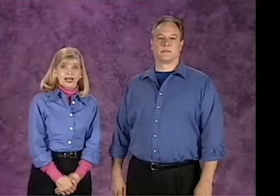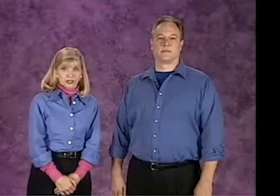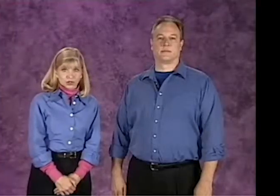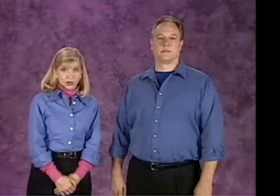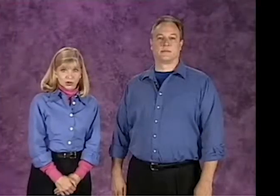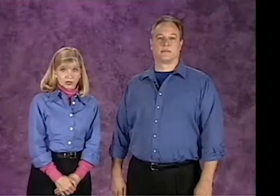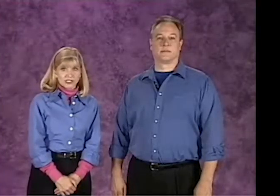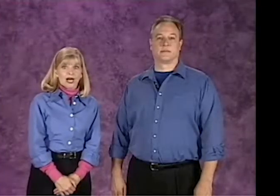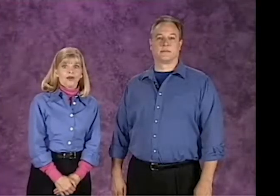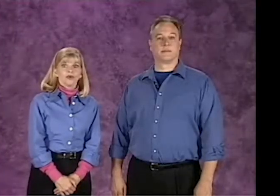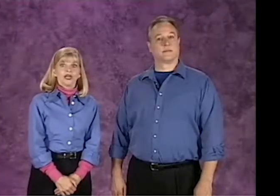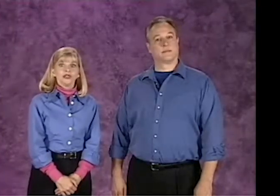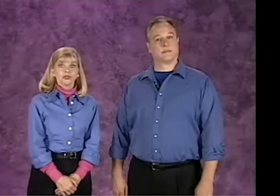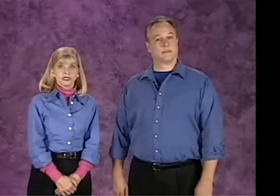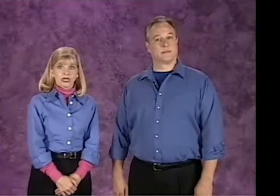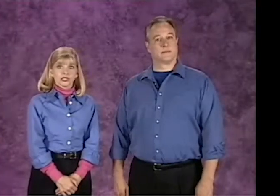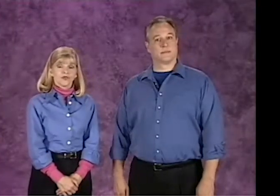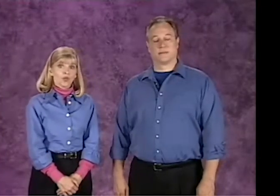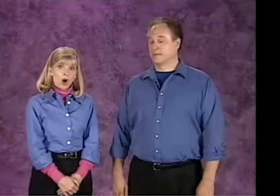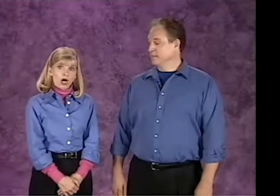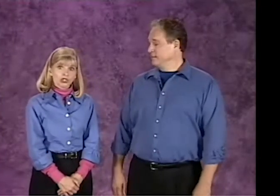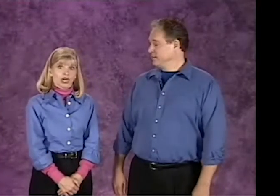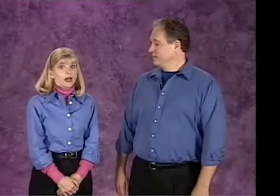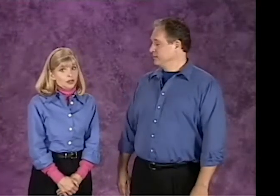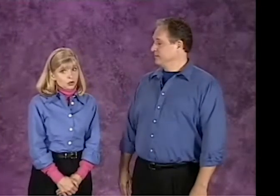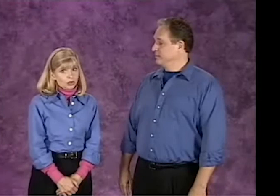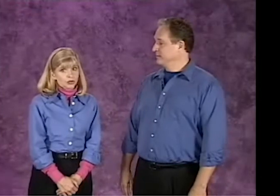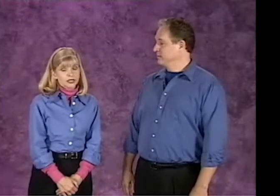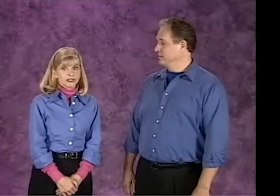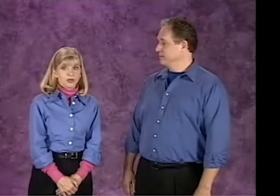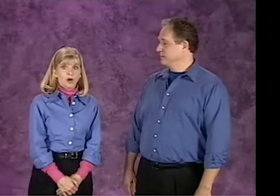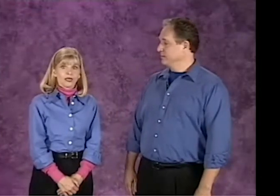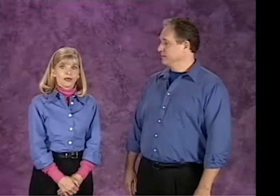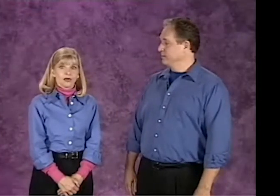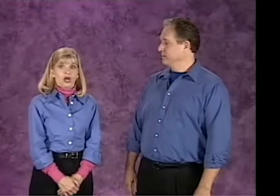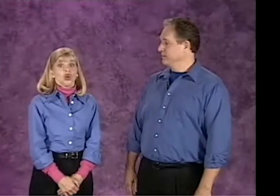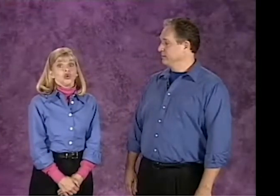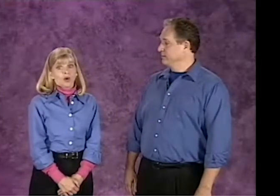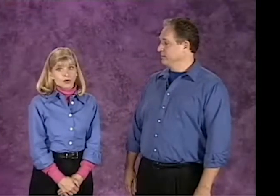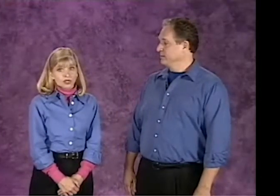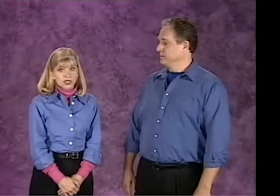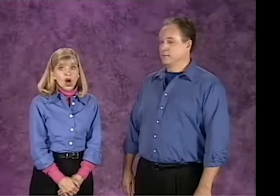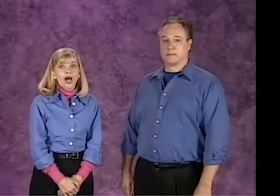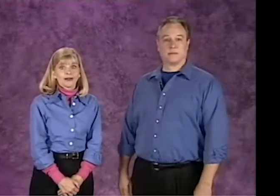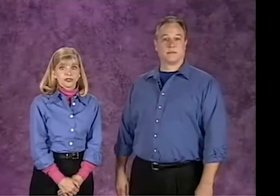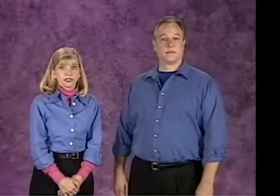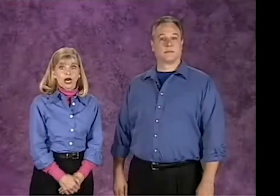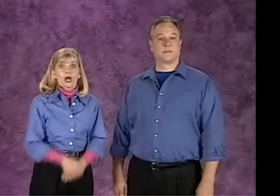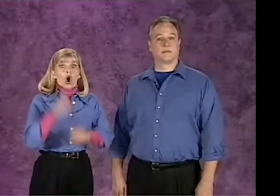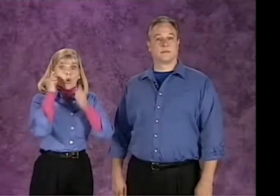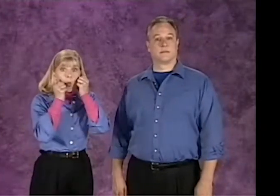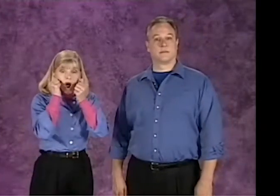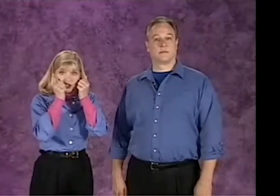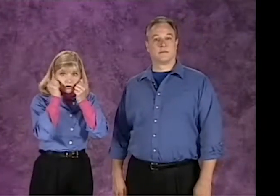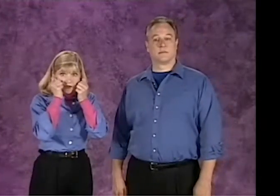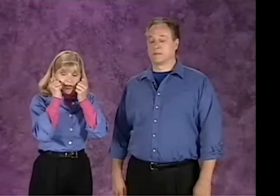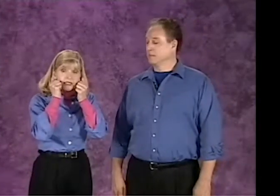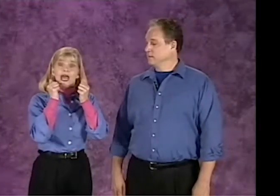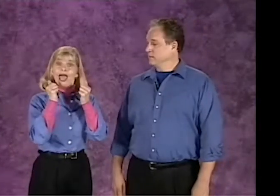I'd like to show you a sign related to the signs for wash that you learned in Lesson 1. You already saw how to sign wash your face